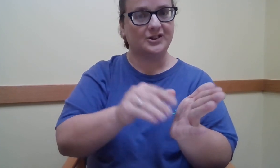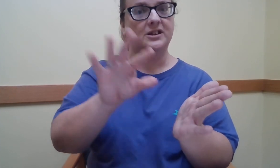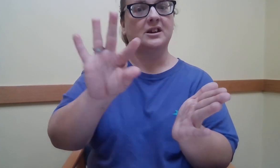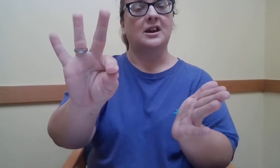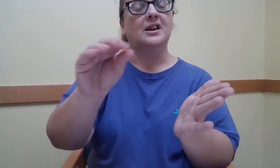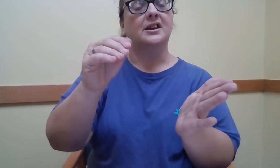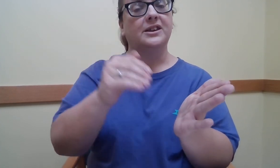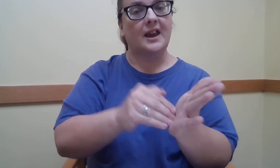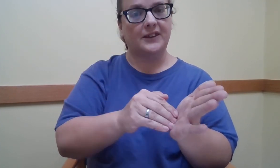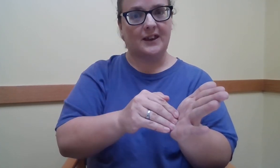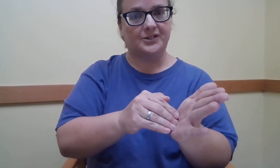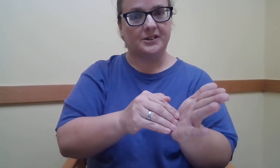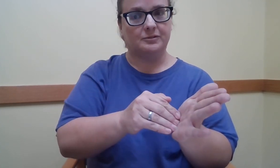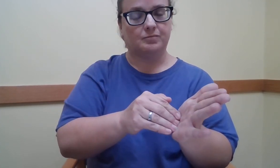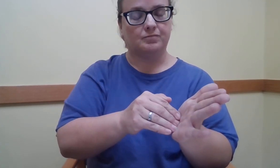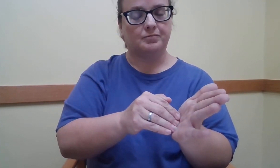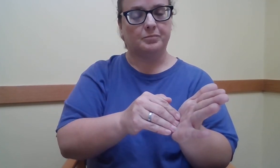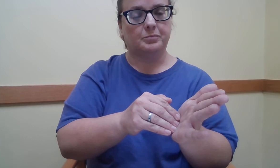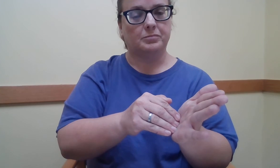8,000, 9,000,